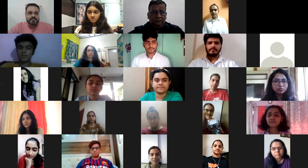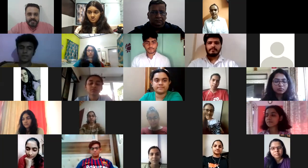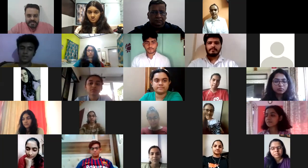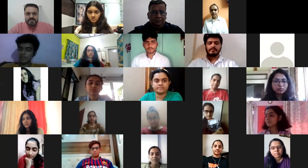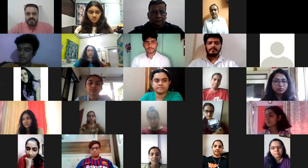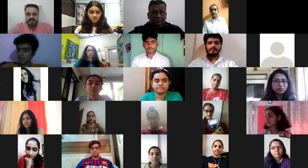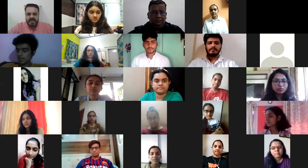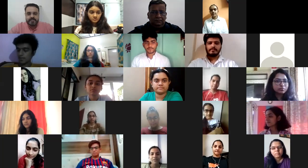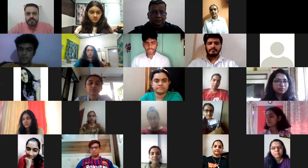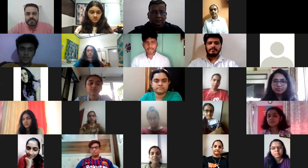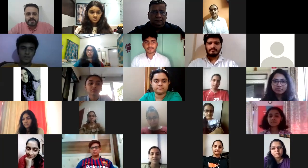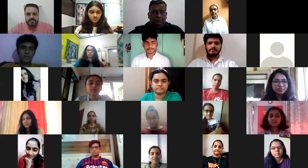Yes? Have you used?